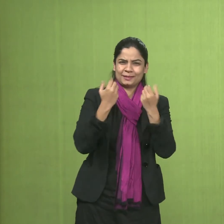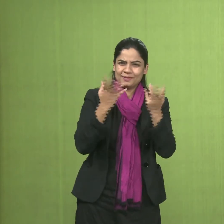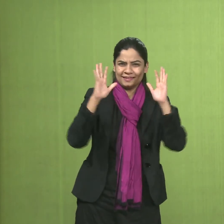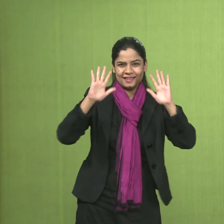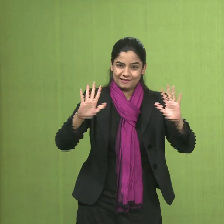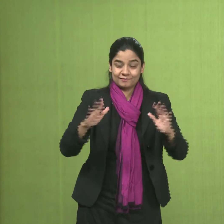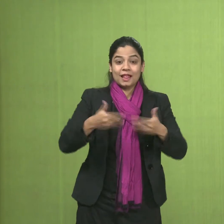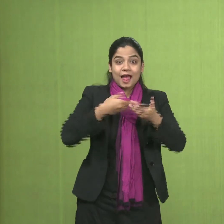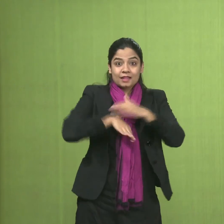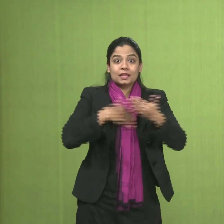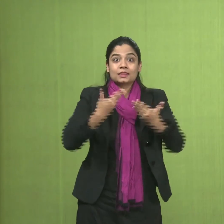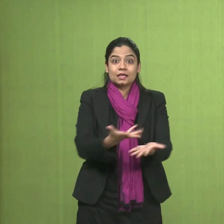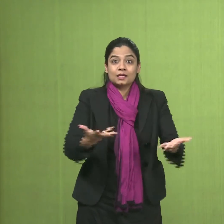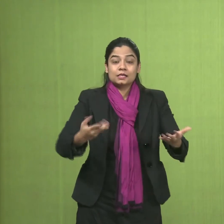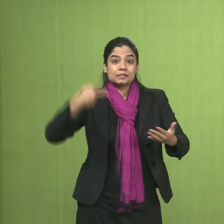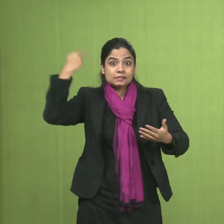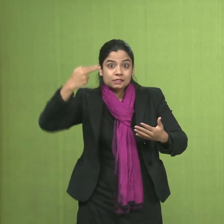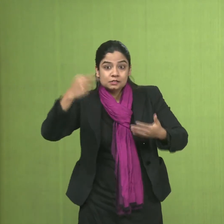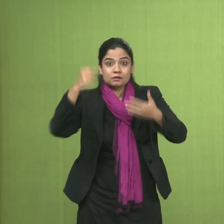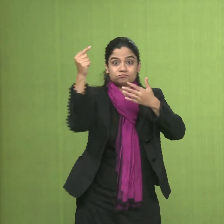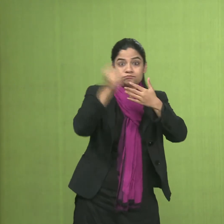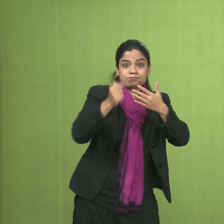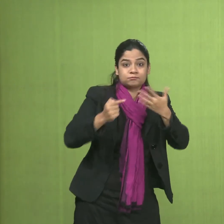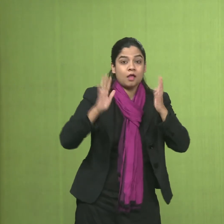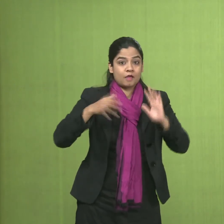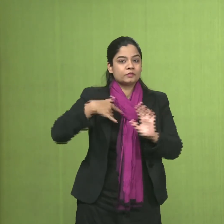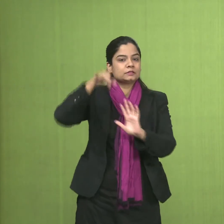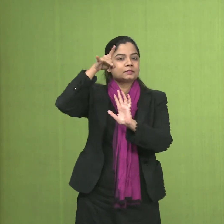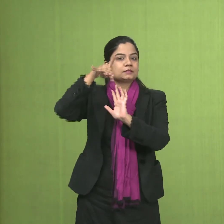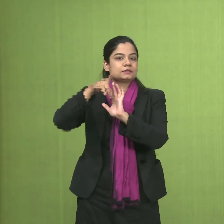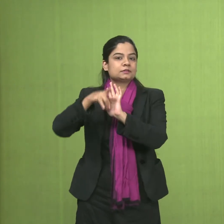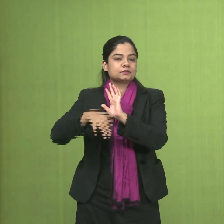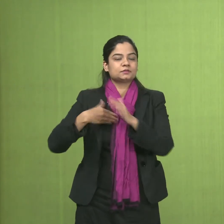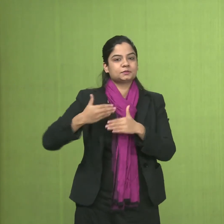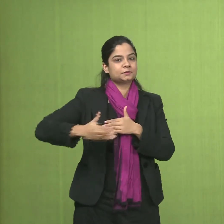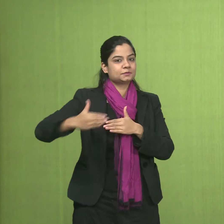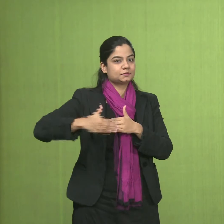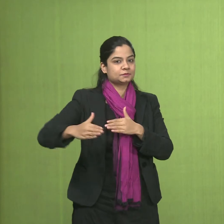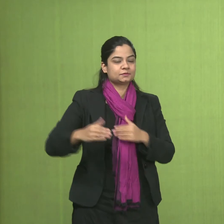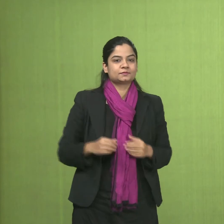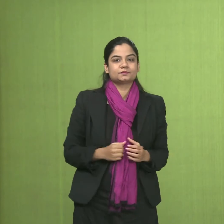There are so many things that we use. What things do we use? What are the reasons why we use them? We will discuss in this